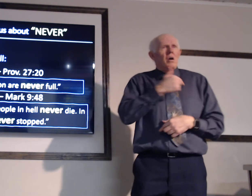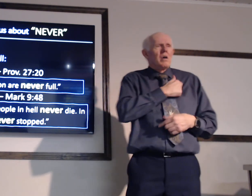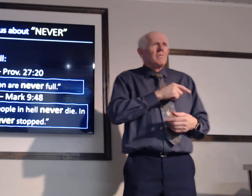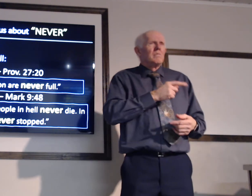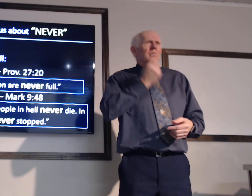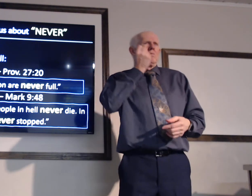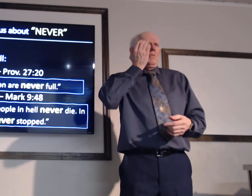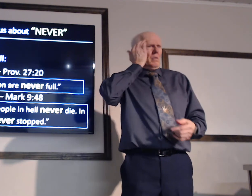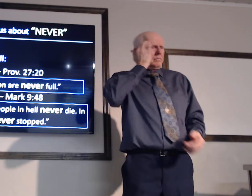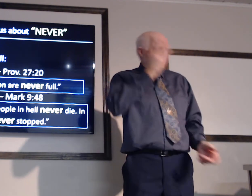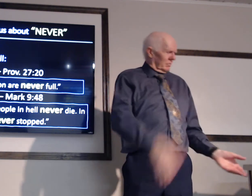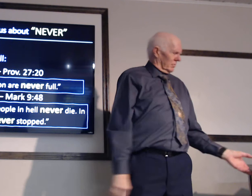He warns us.